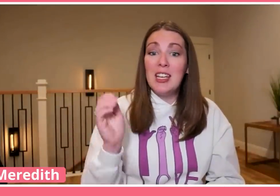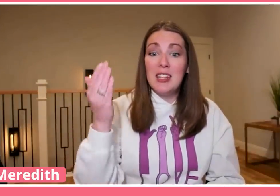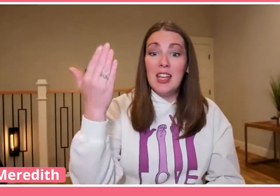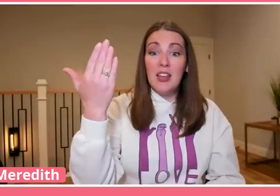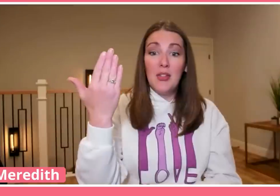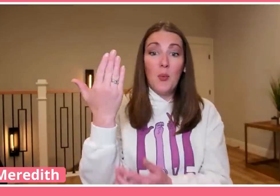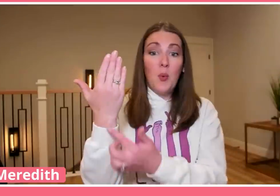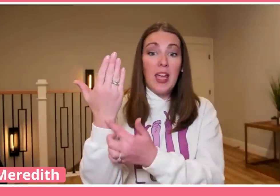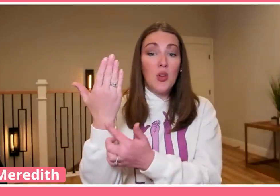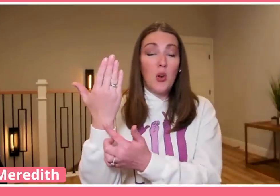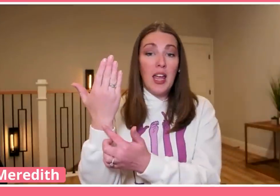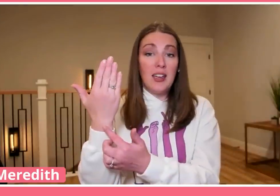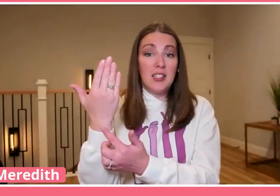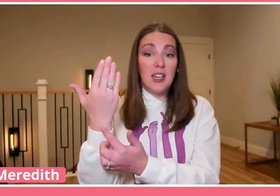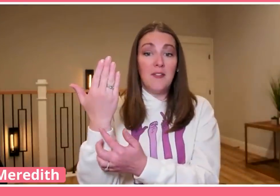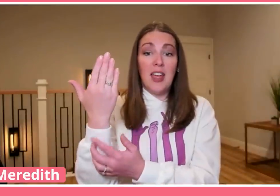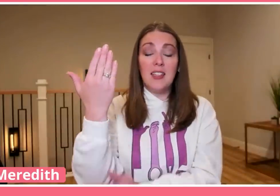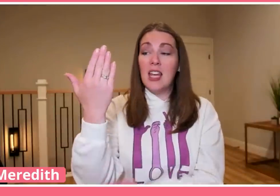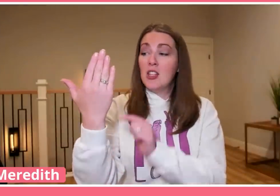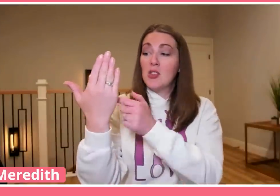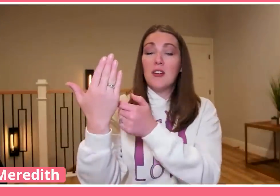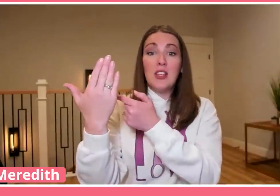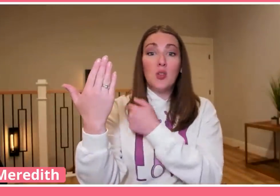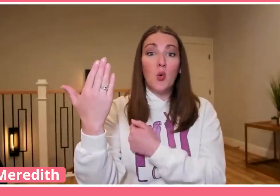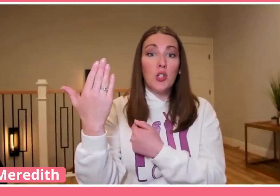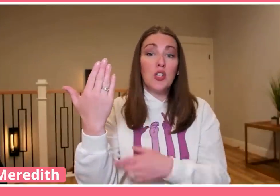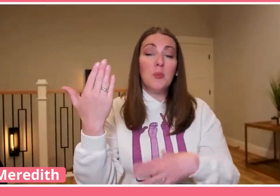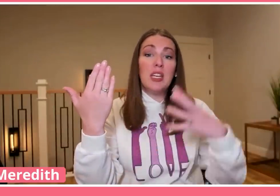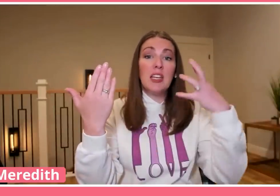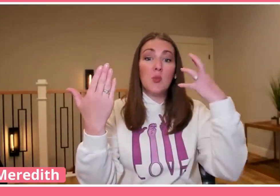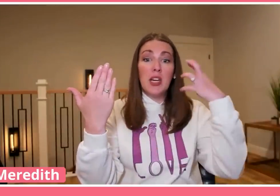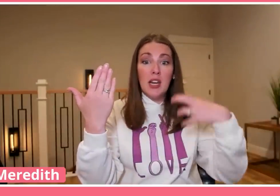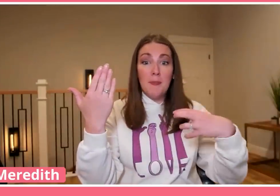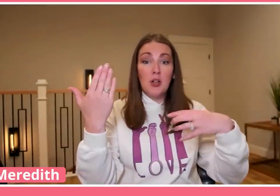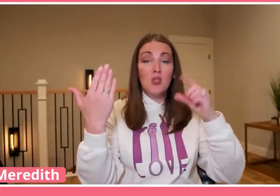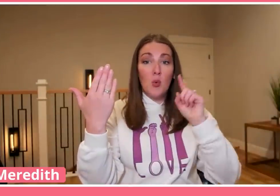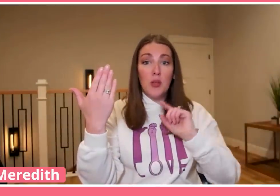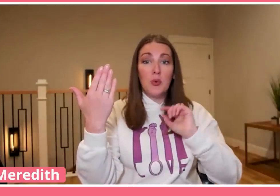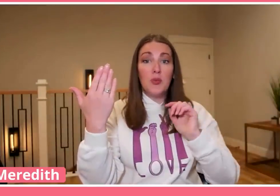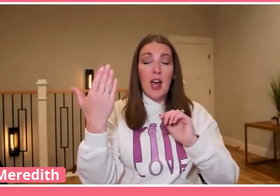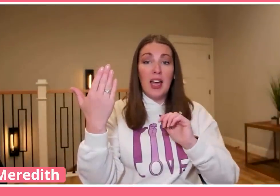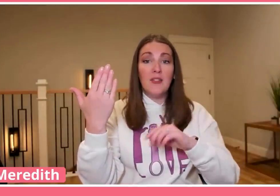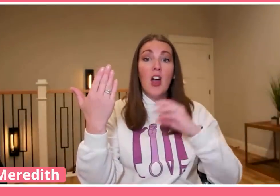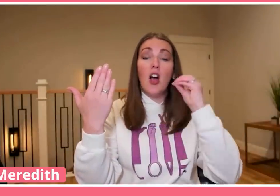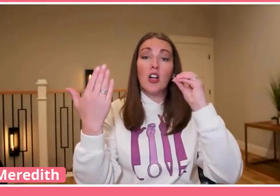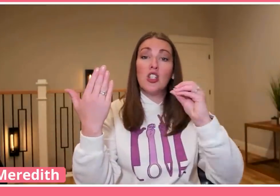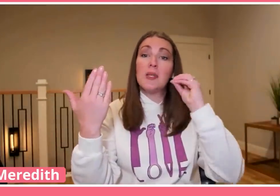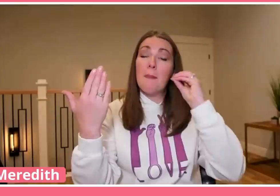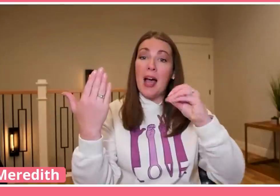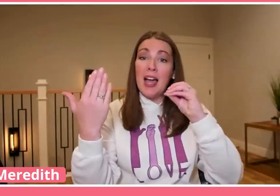the way your hand is going to face. So, it's going to face towards you because when numbers one through five are just by